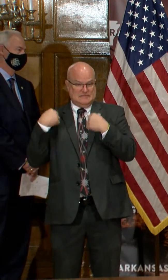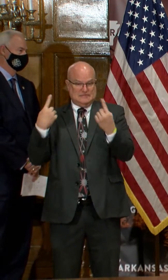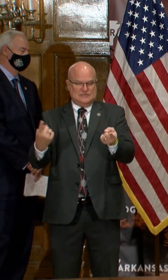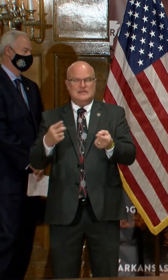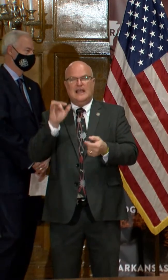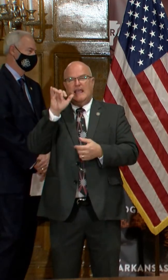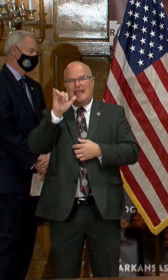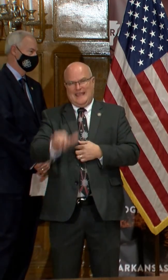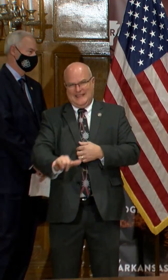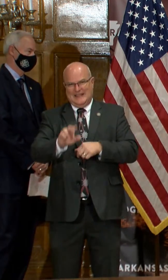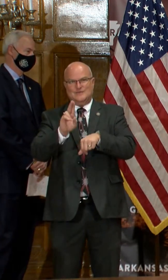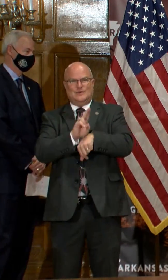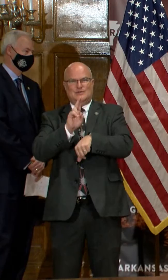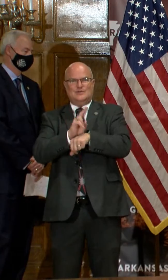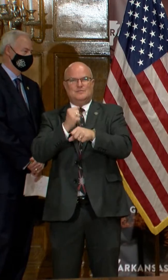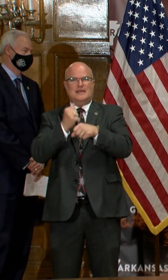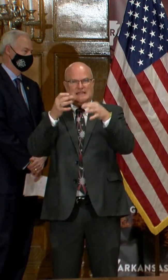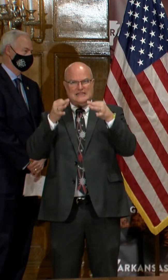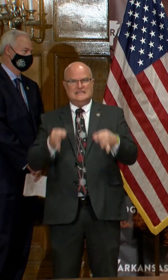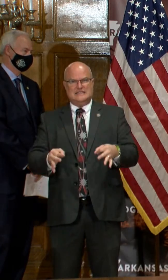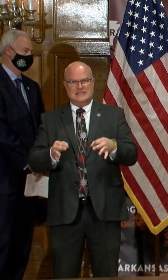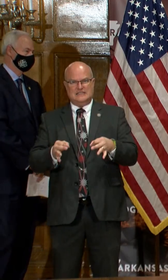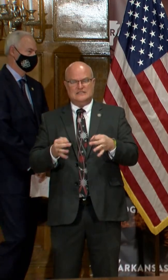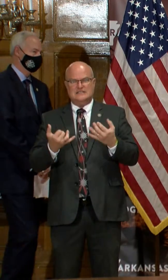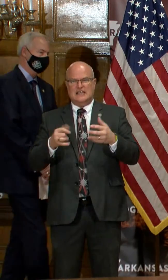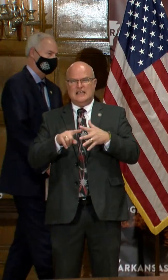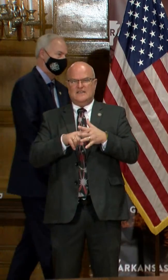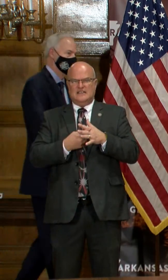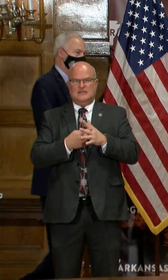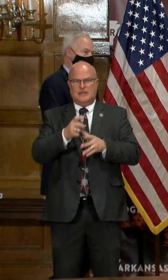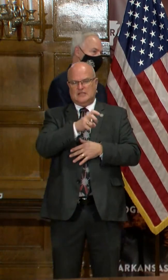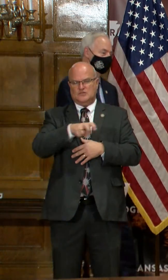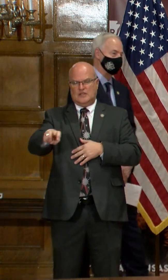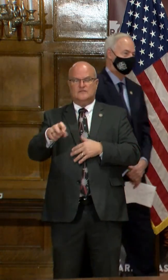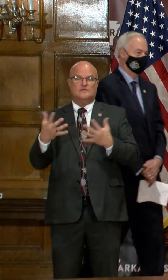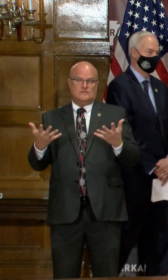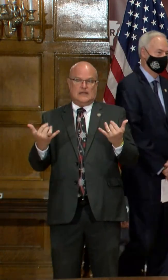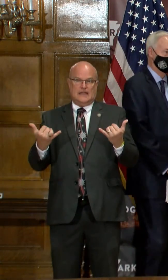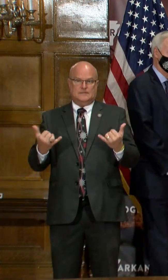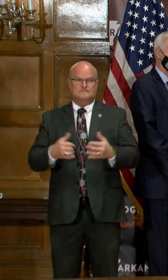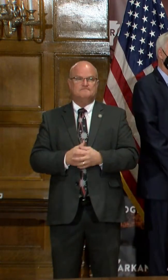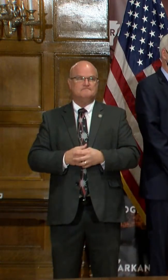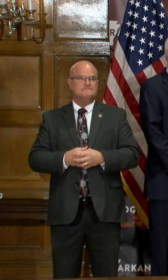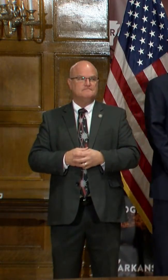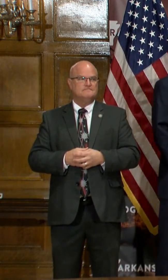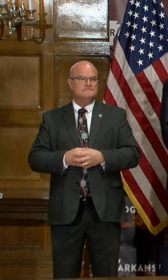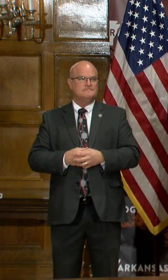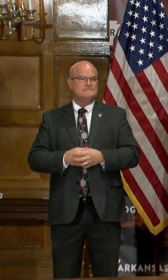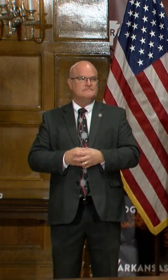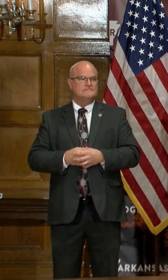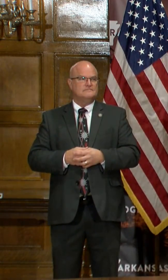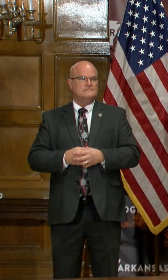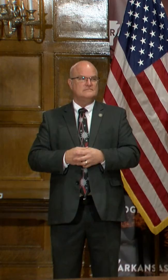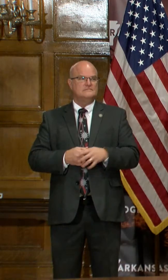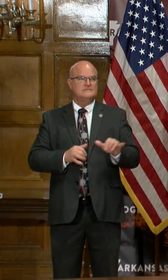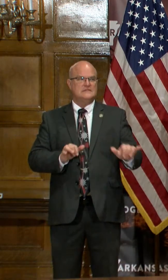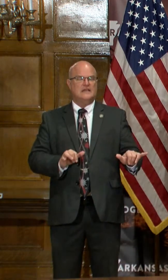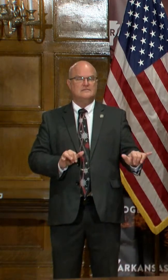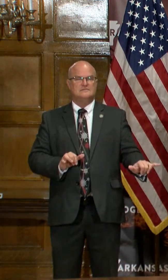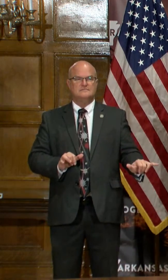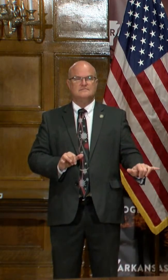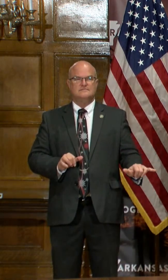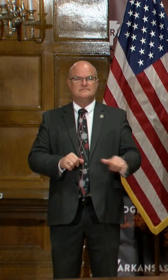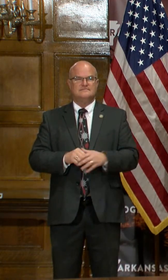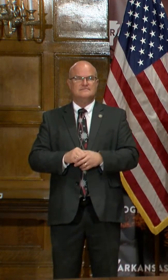in terms of making those decisions, those initial transfer decisions. For me? Go ahead, say your job. Oh,